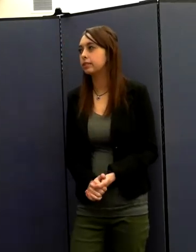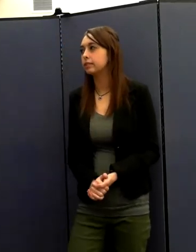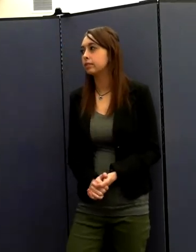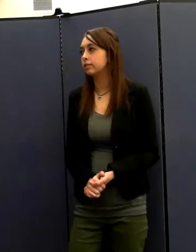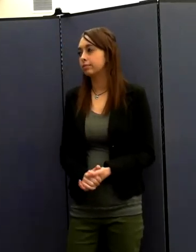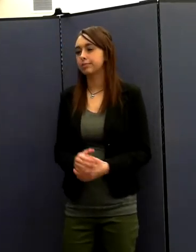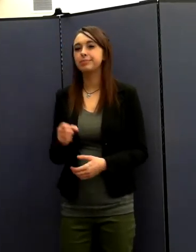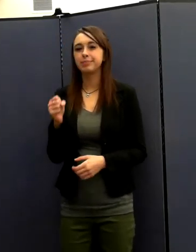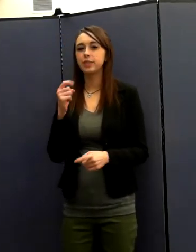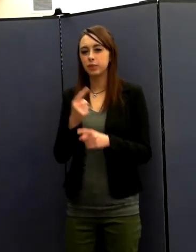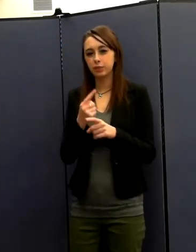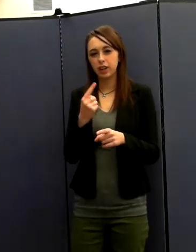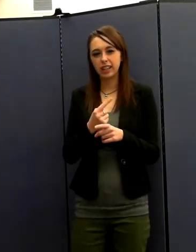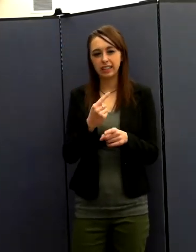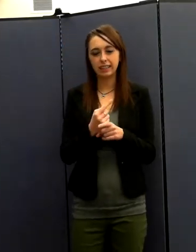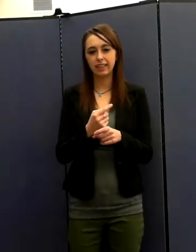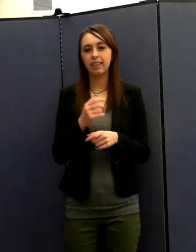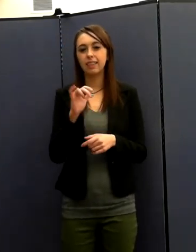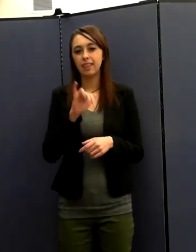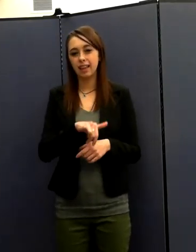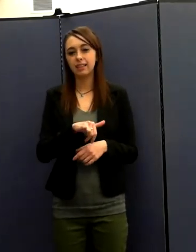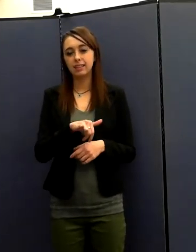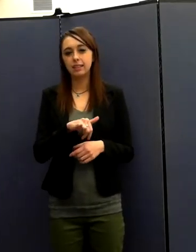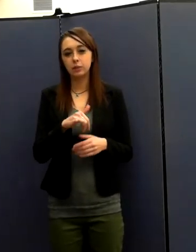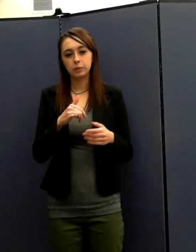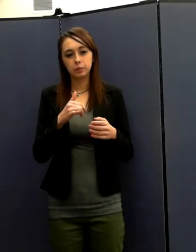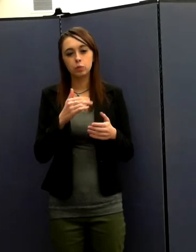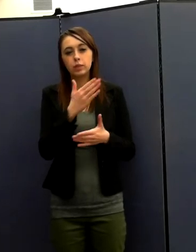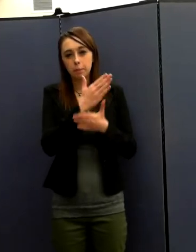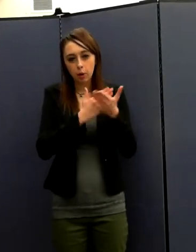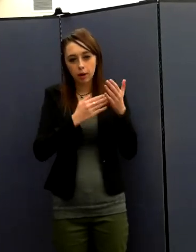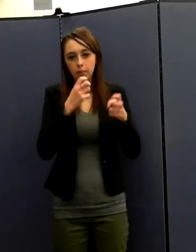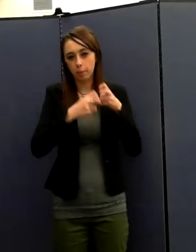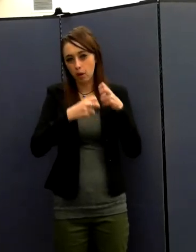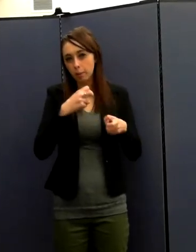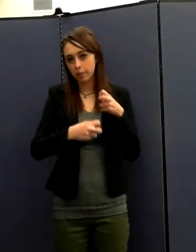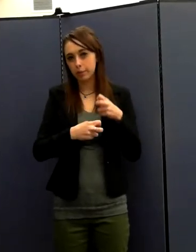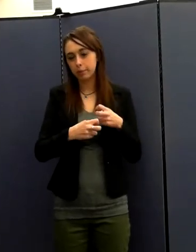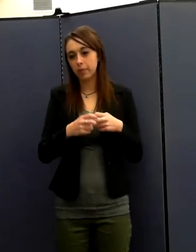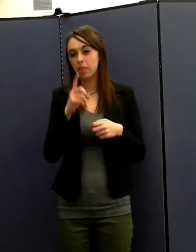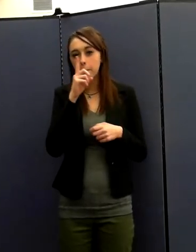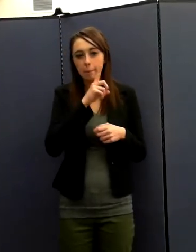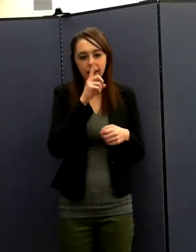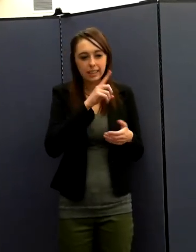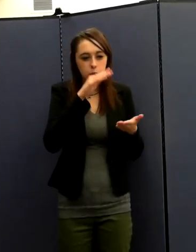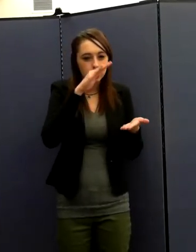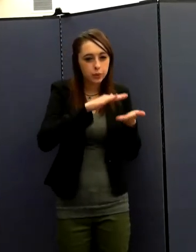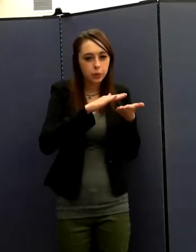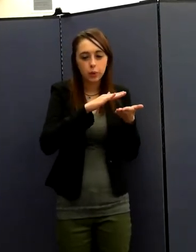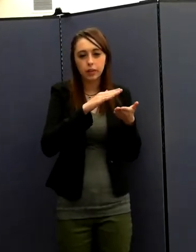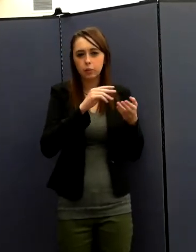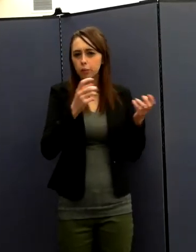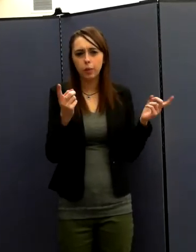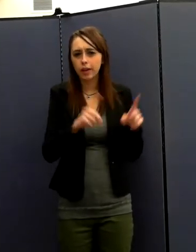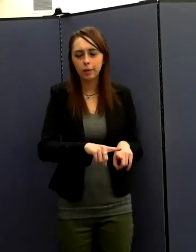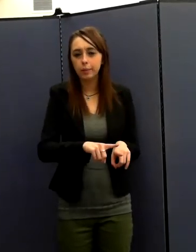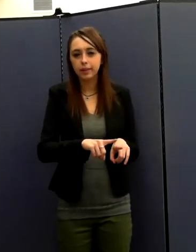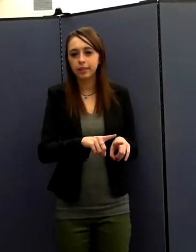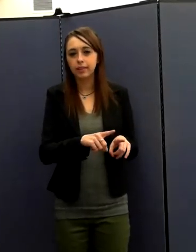Yeah, that's right. That was part of the problem. The mice were too short, and what happened? The mice were too short, so they couldn't do